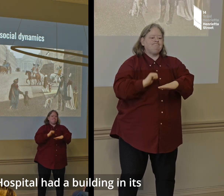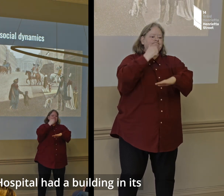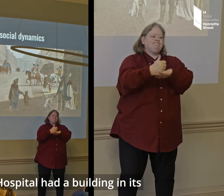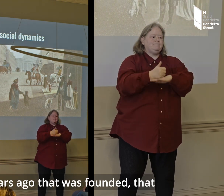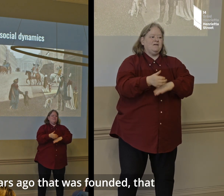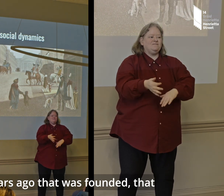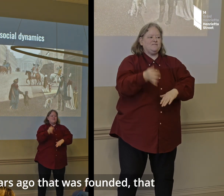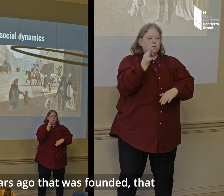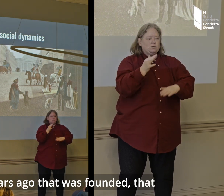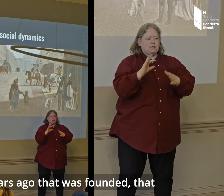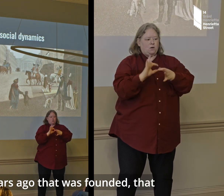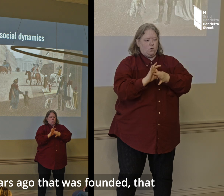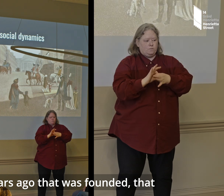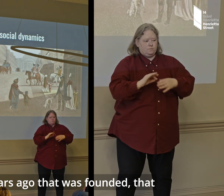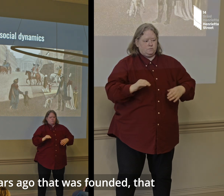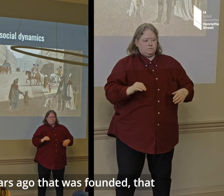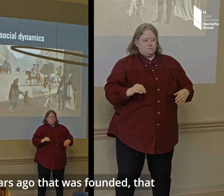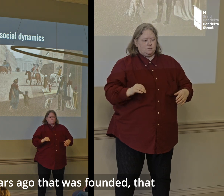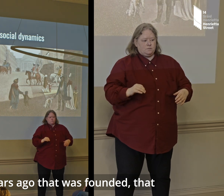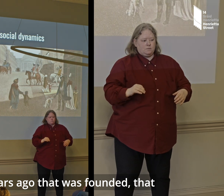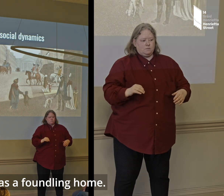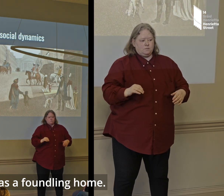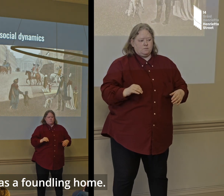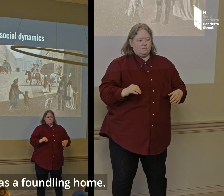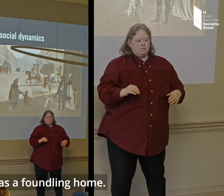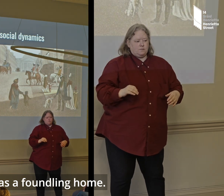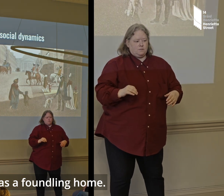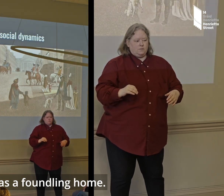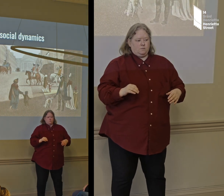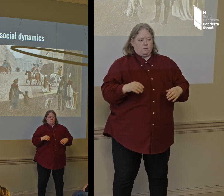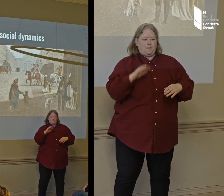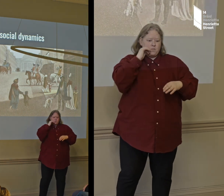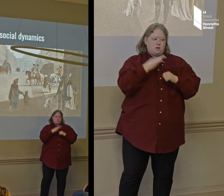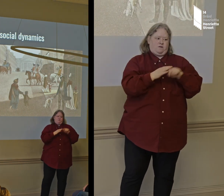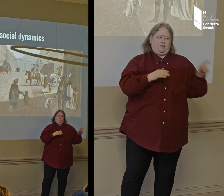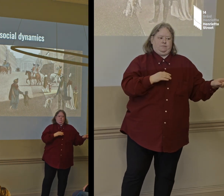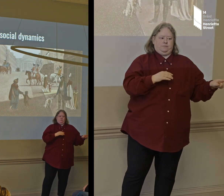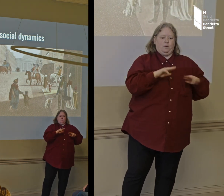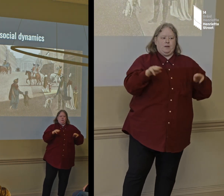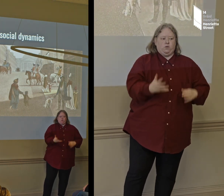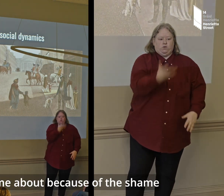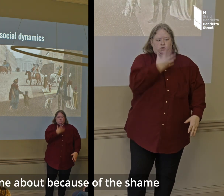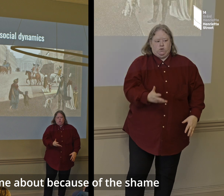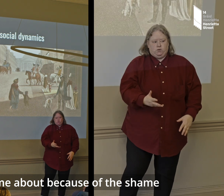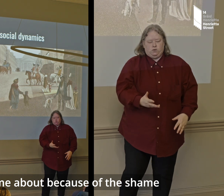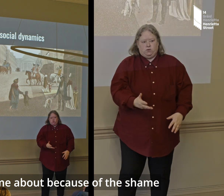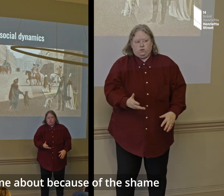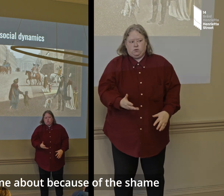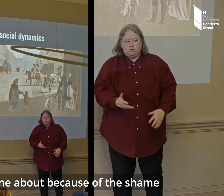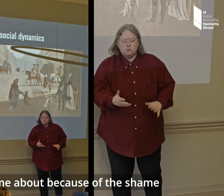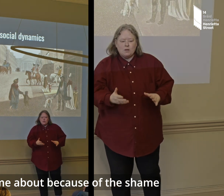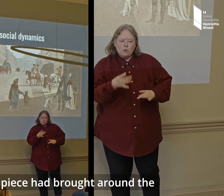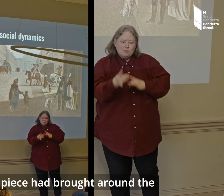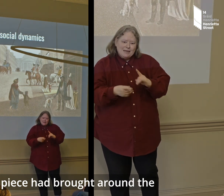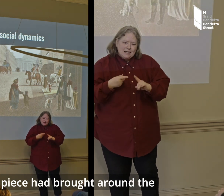had a building in its grounds years ago that was founded, that was a foundling home. And that came about because of